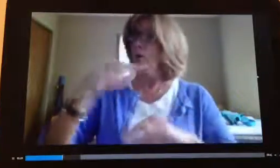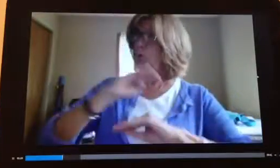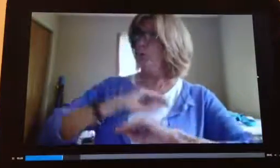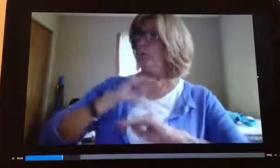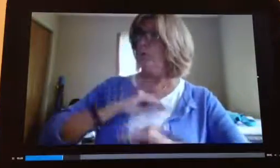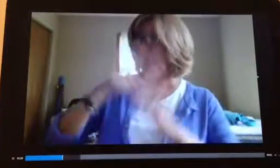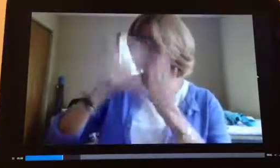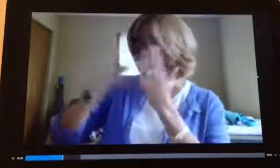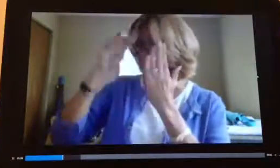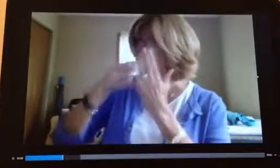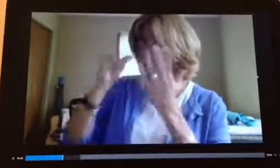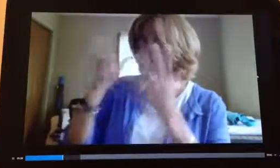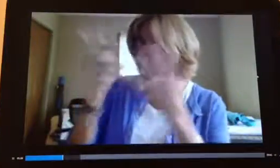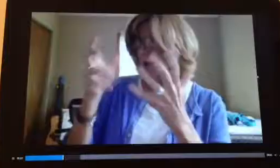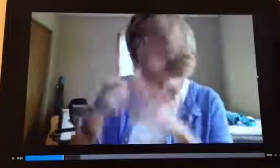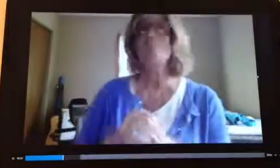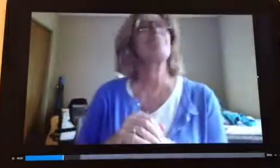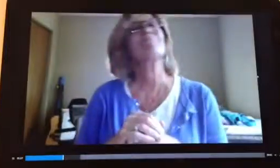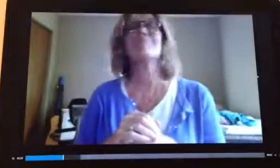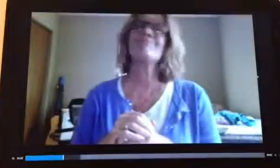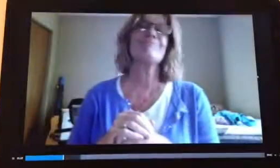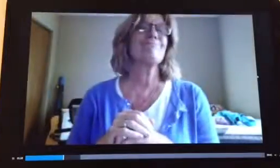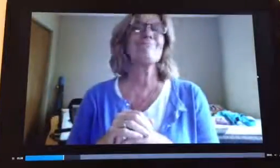me and learn how to make a quilt.